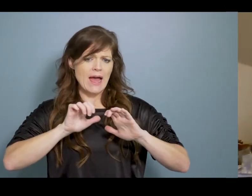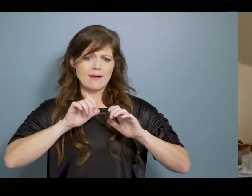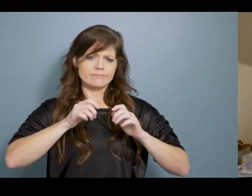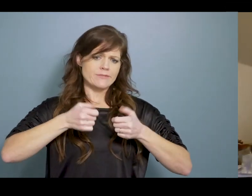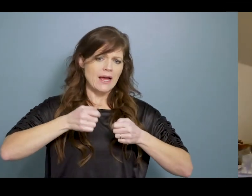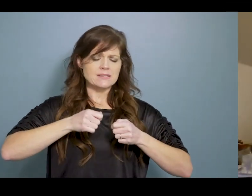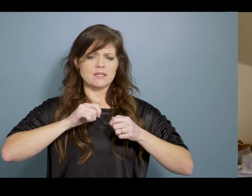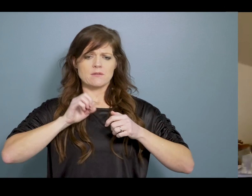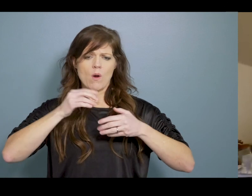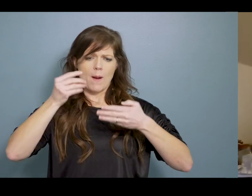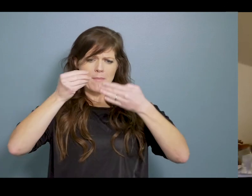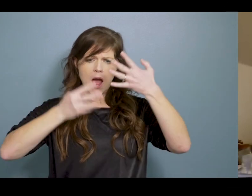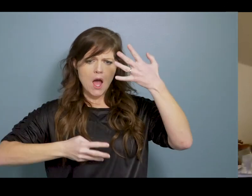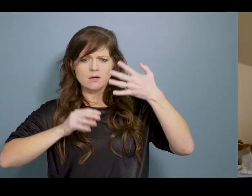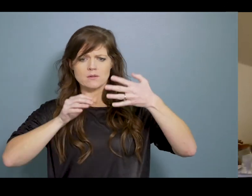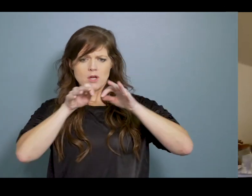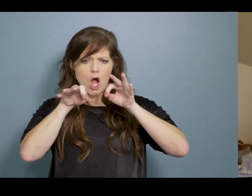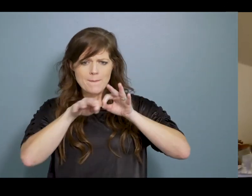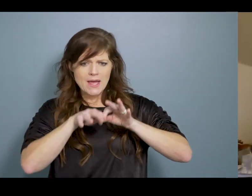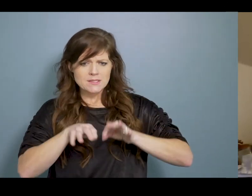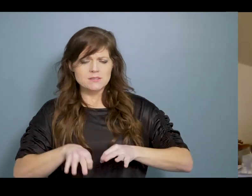that could prove to be